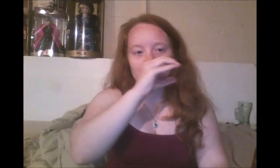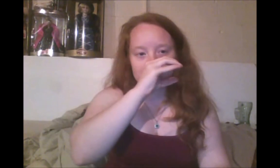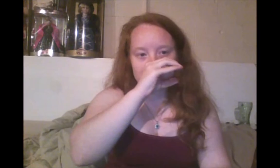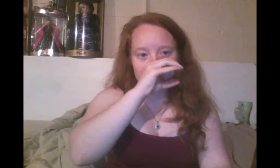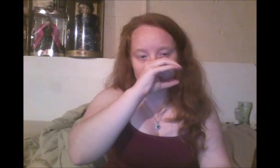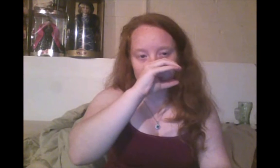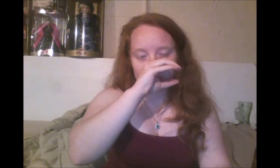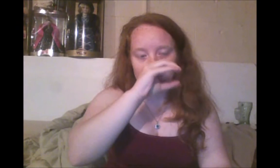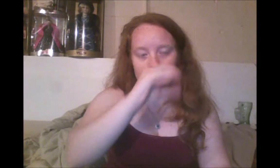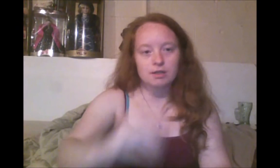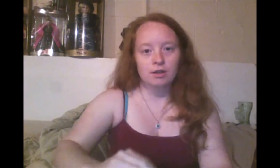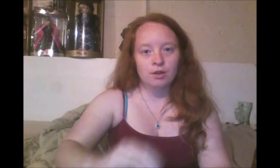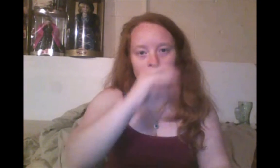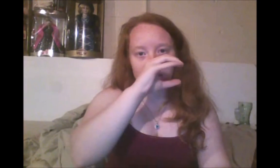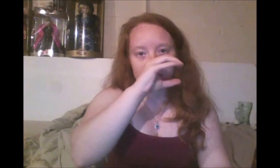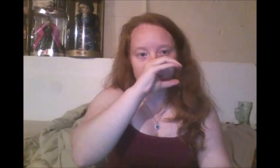is what it's going to look like.